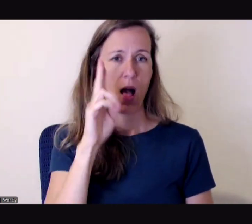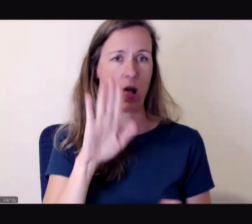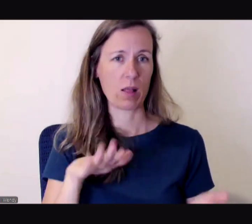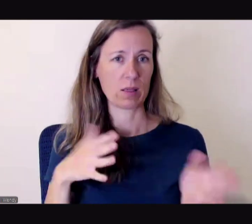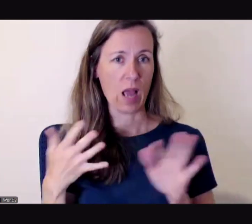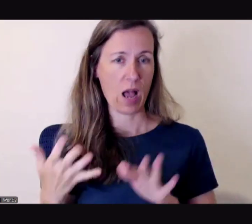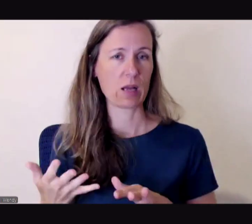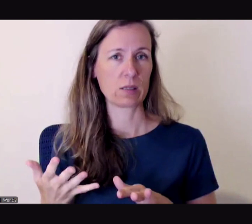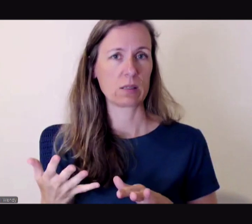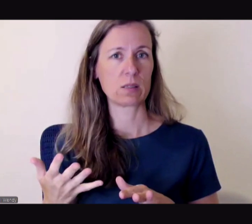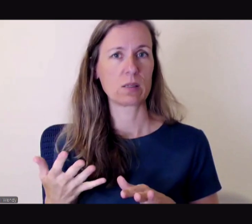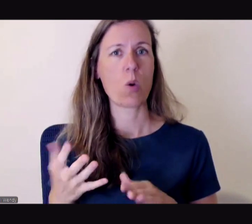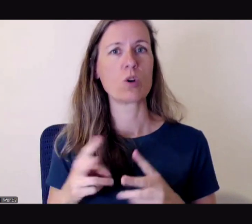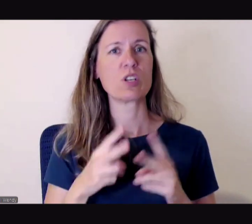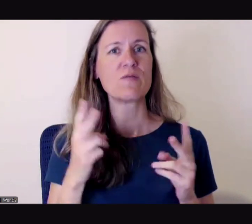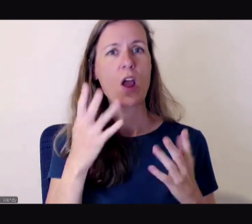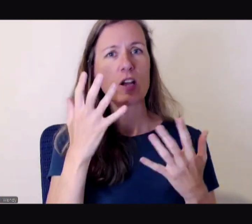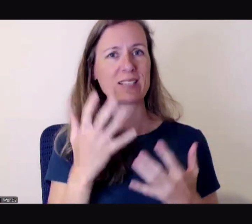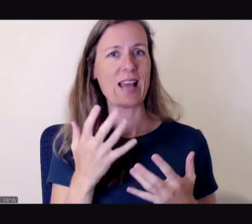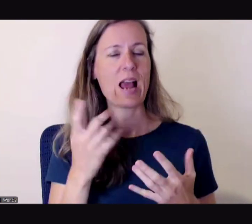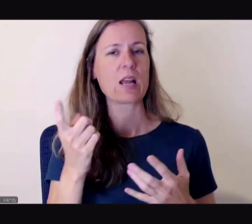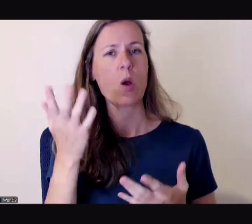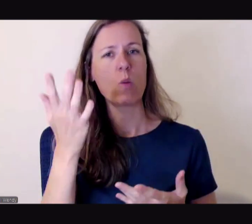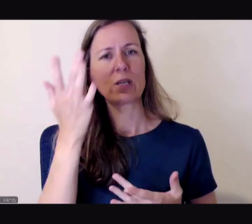which is very sad. He was sick for a little while.